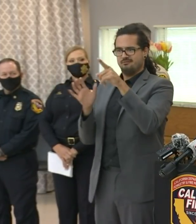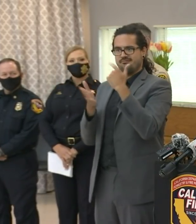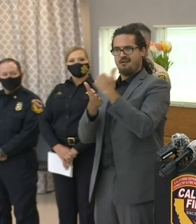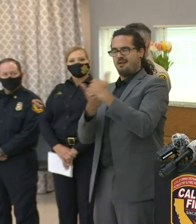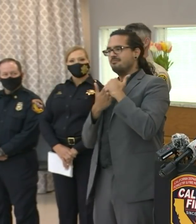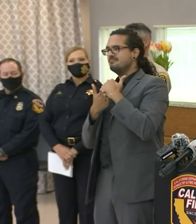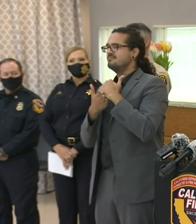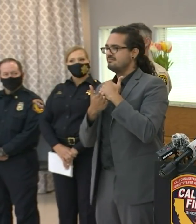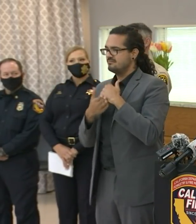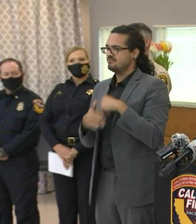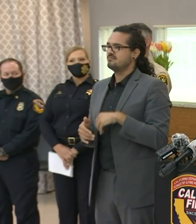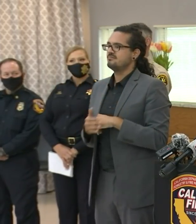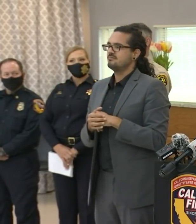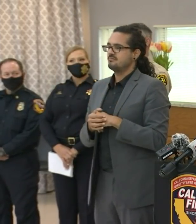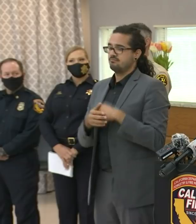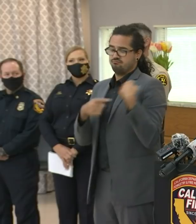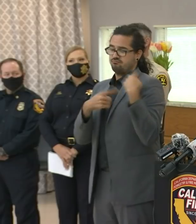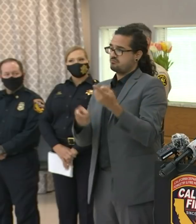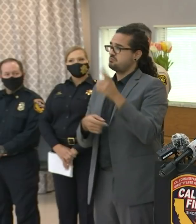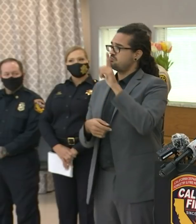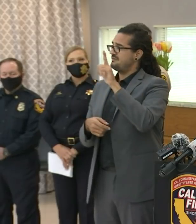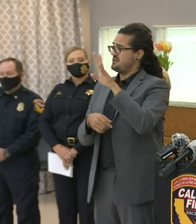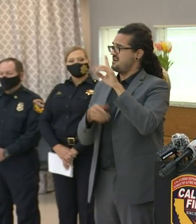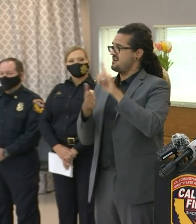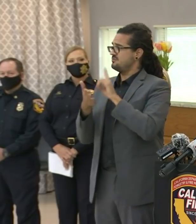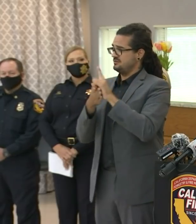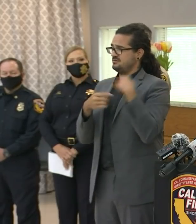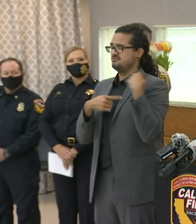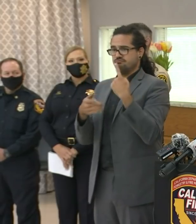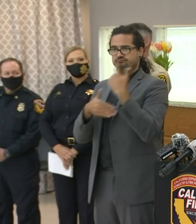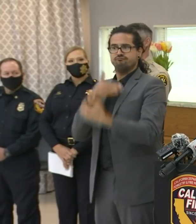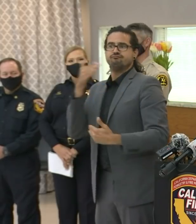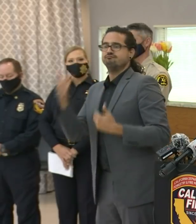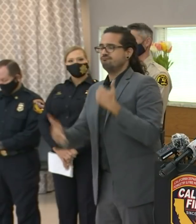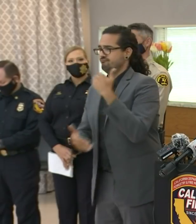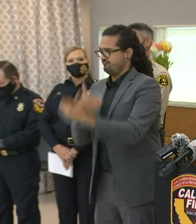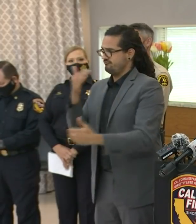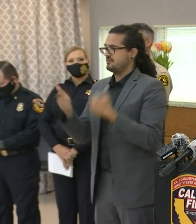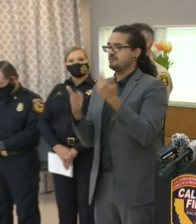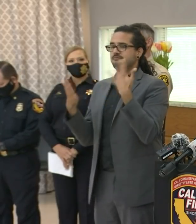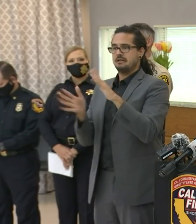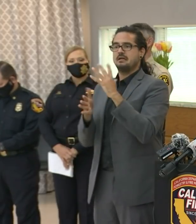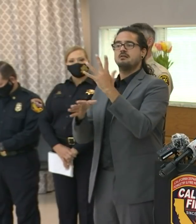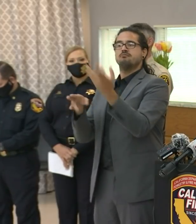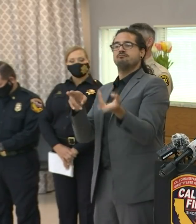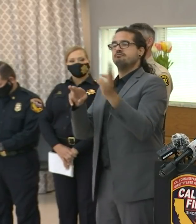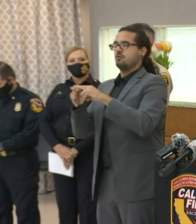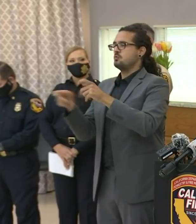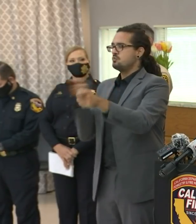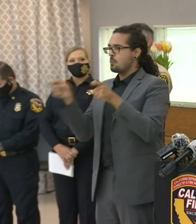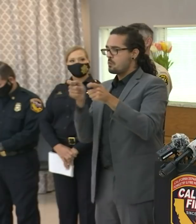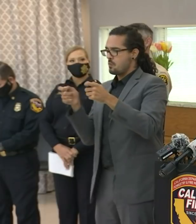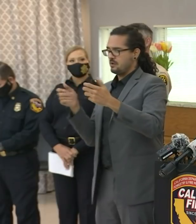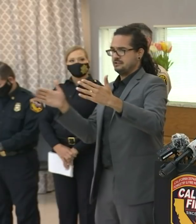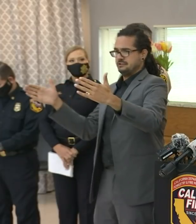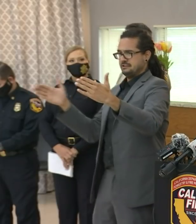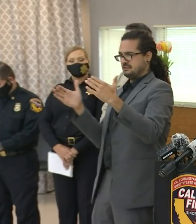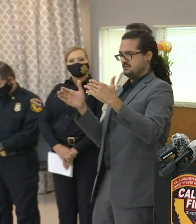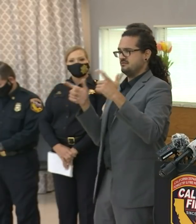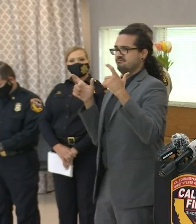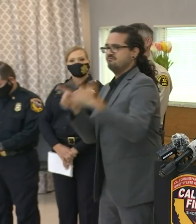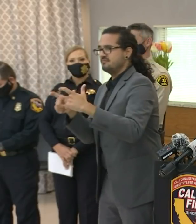opportunity to jump on our control objectives and being able to establish lines in a variety